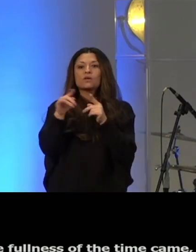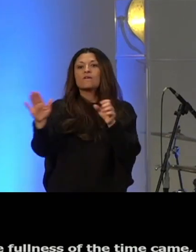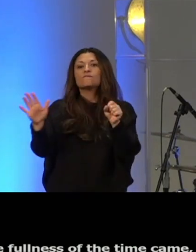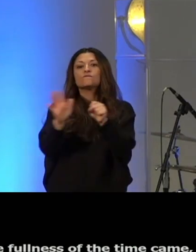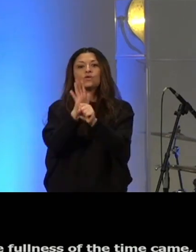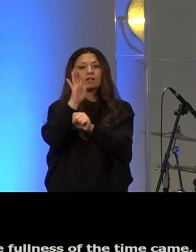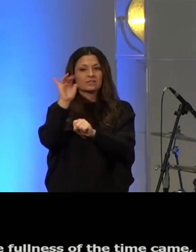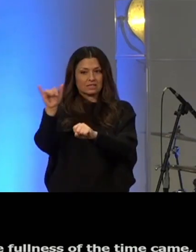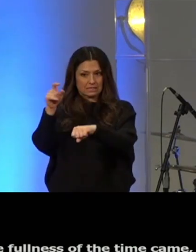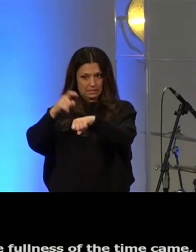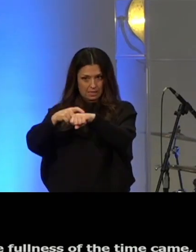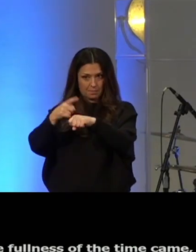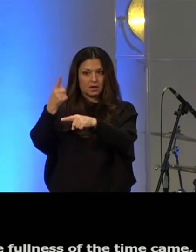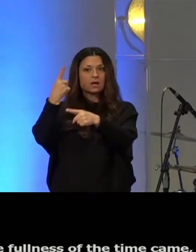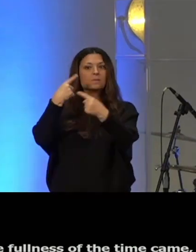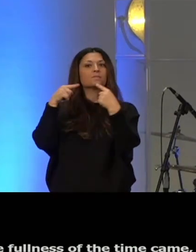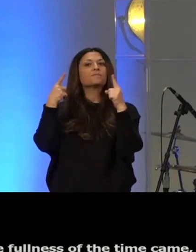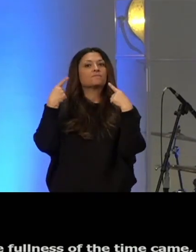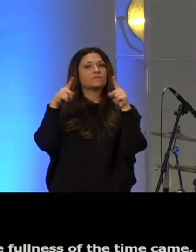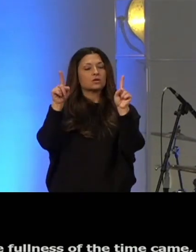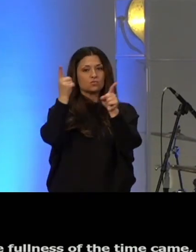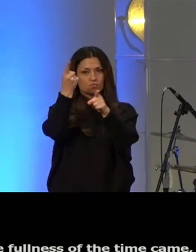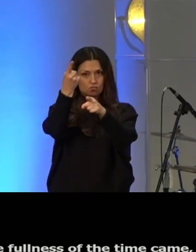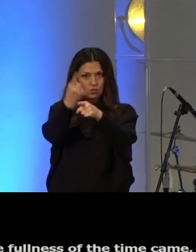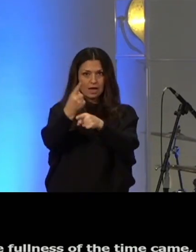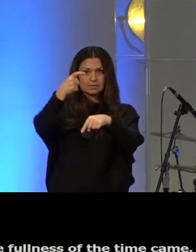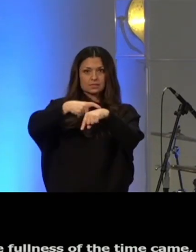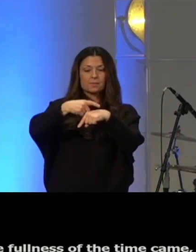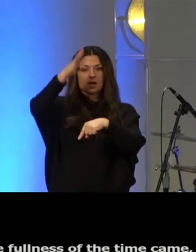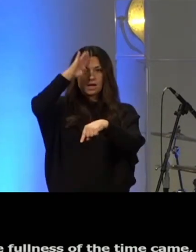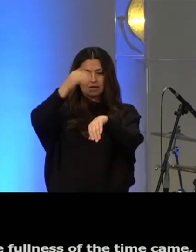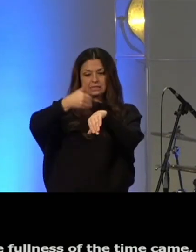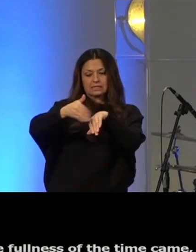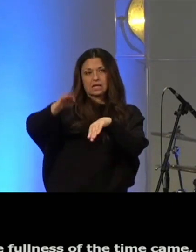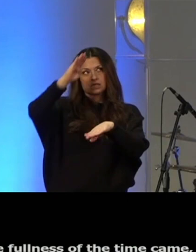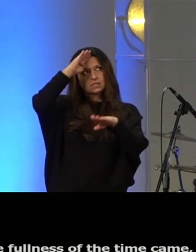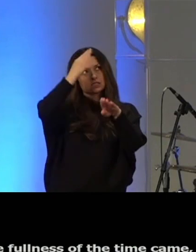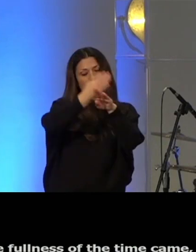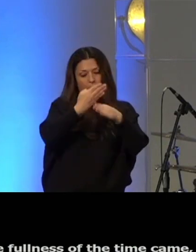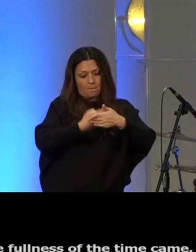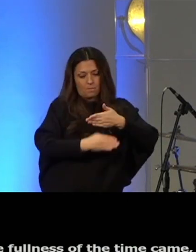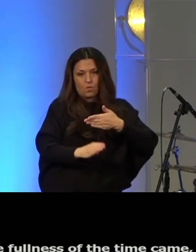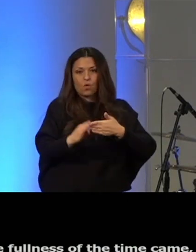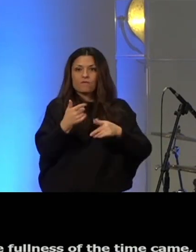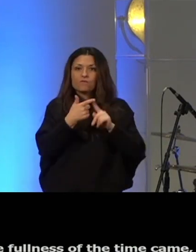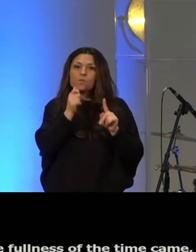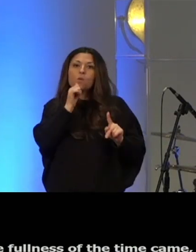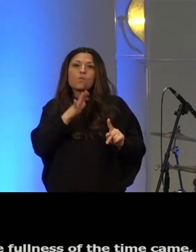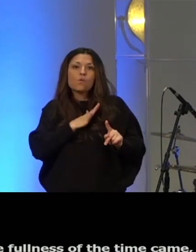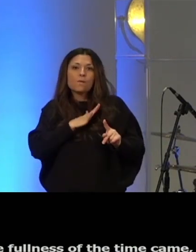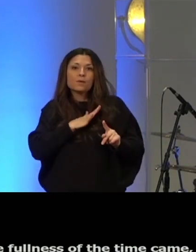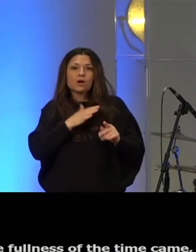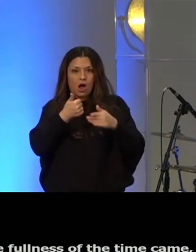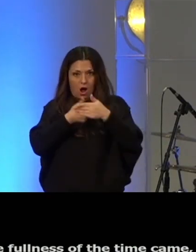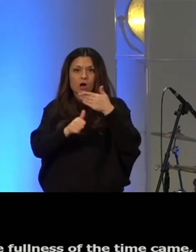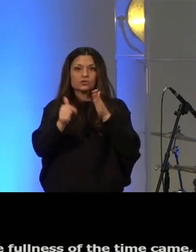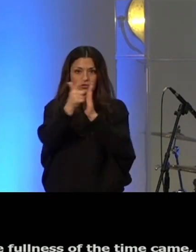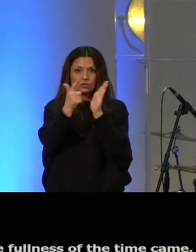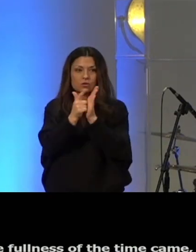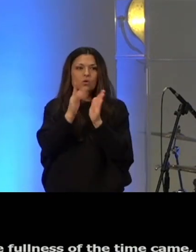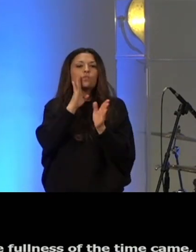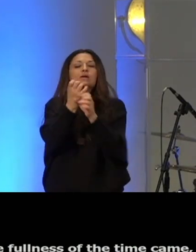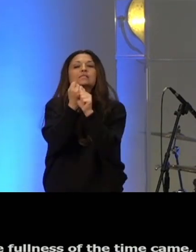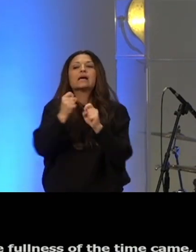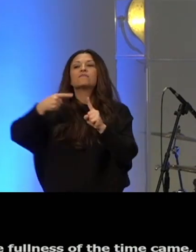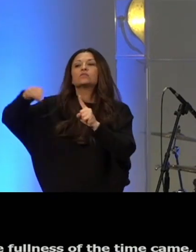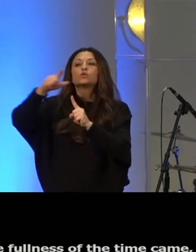time came, at just the right time, God sent forth a son born of a woman, born under the law, so that he might redeem those who